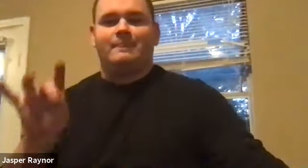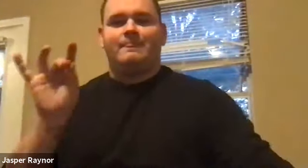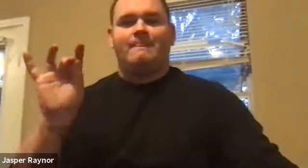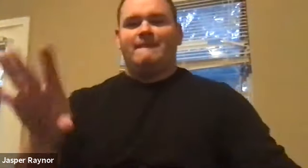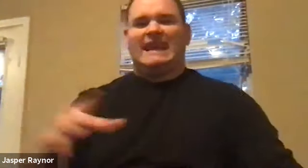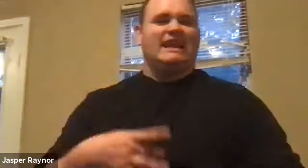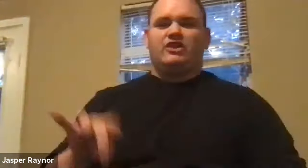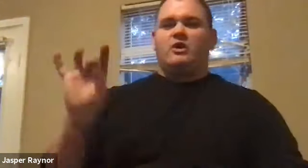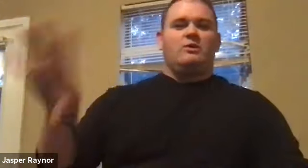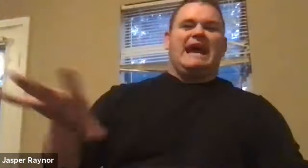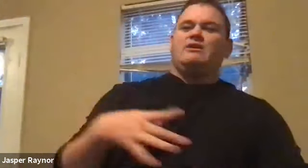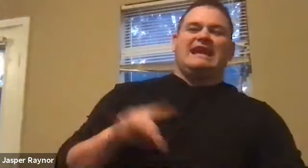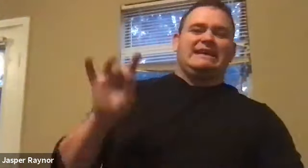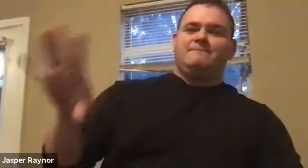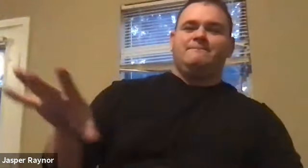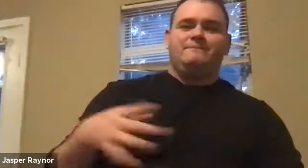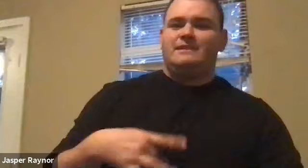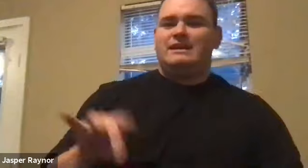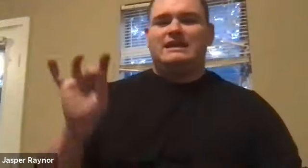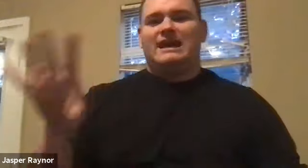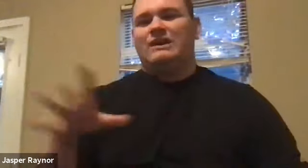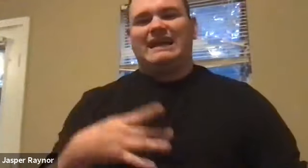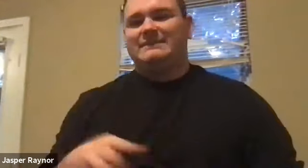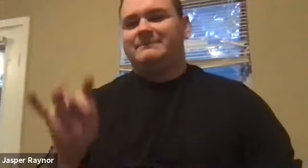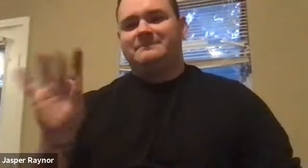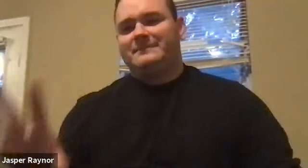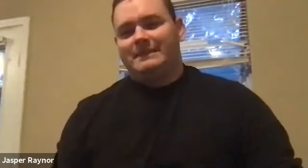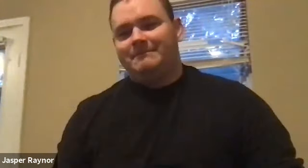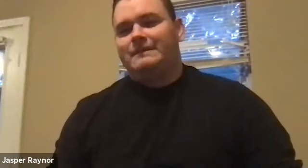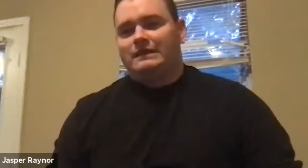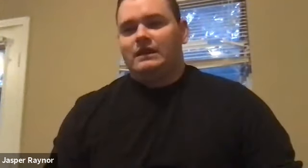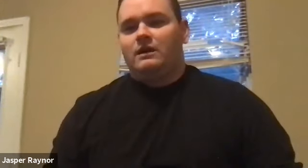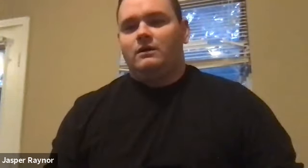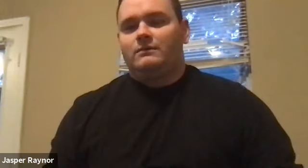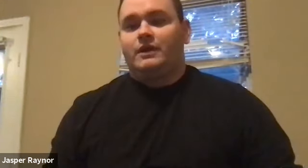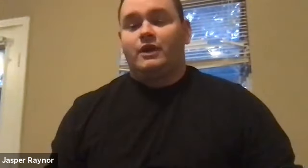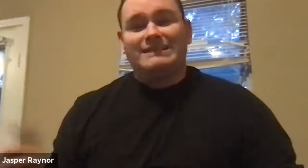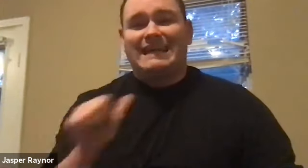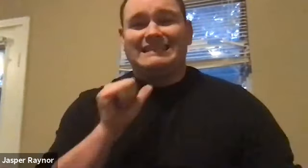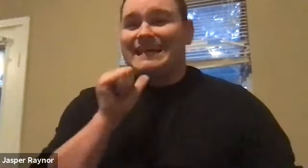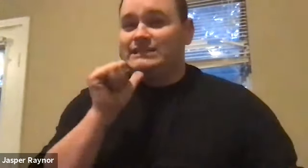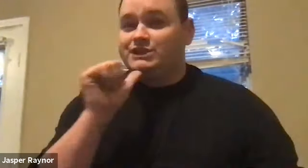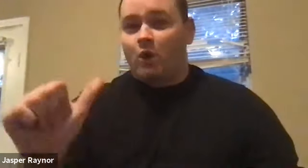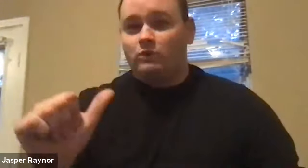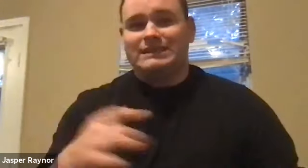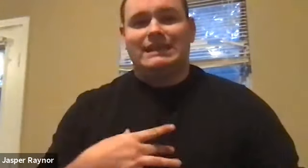Throw away the like. Yeah, like you're throwing away. I don't like it. I don't like it. Yeah. Another way to sign it is I don't